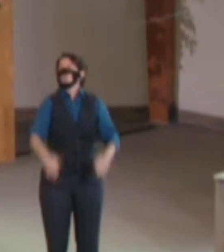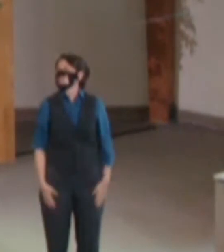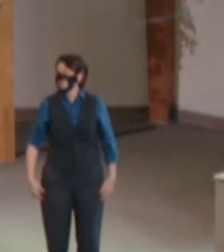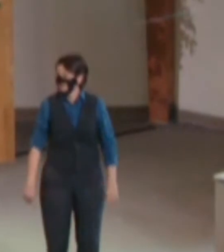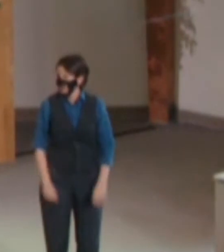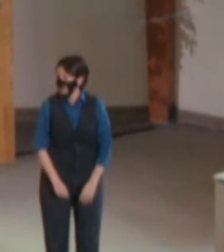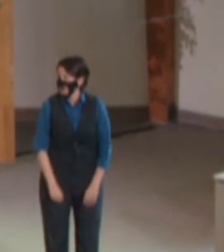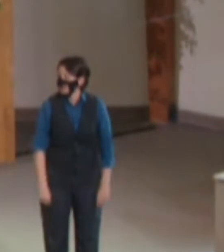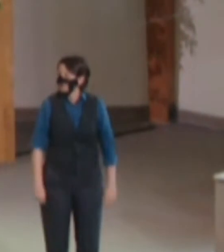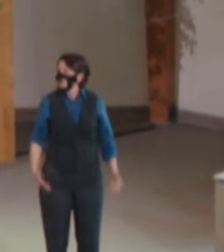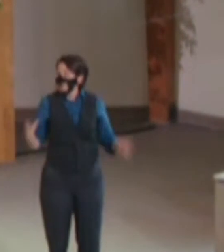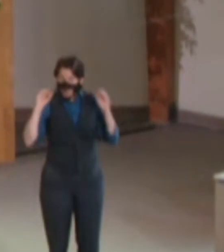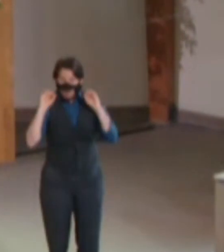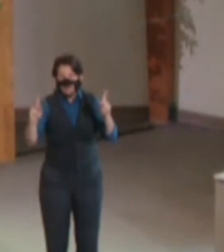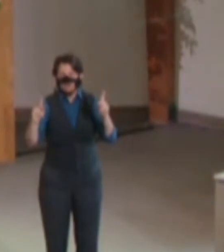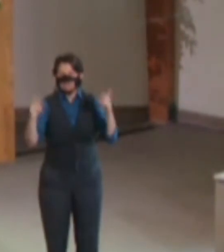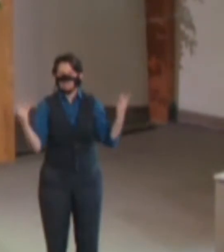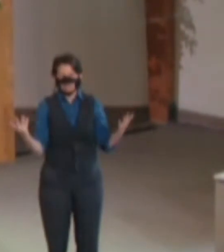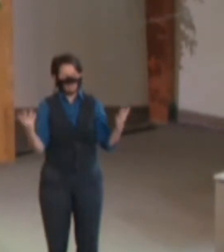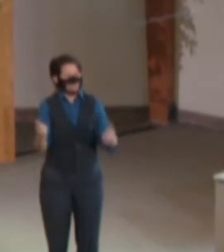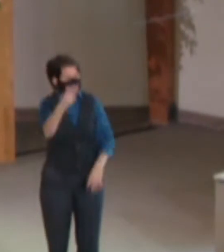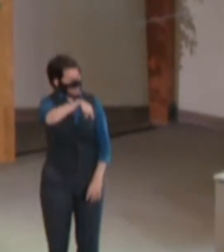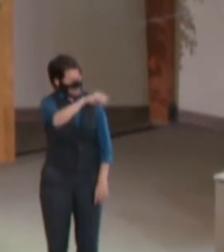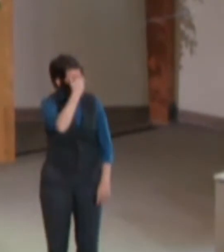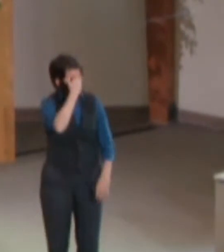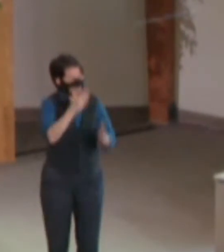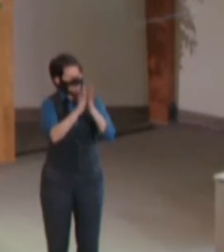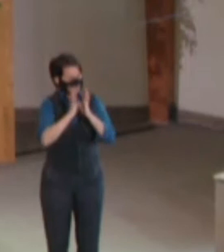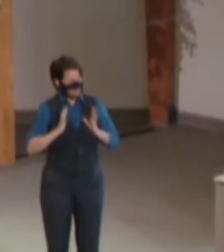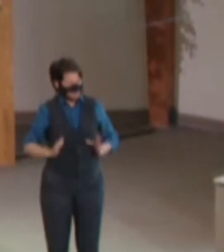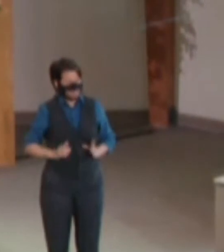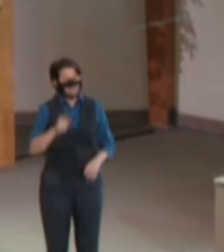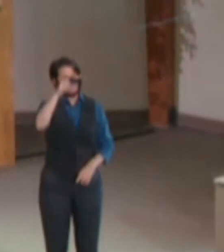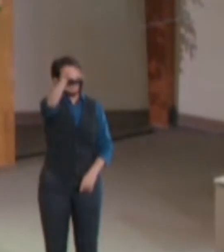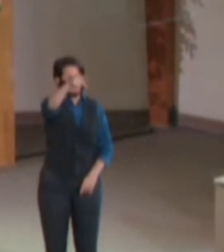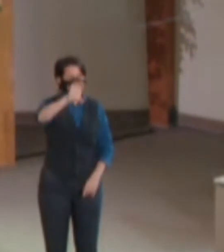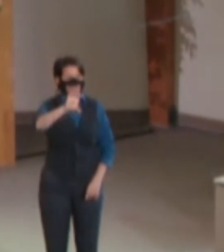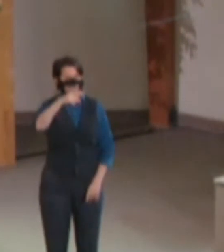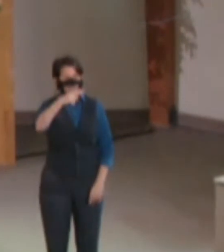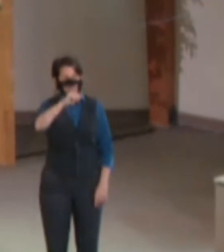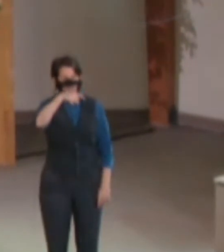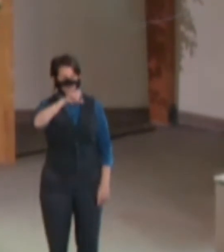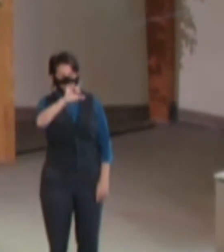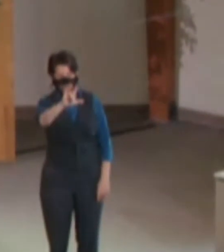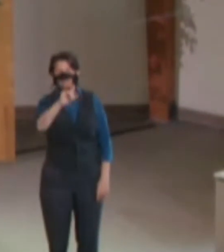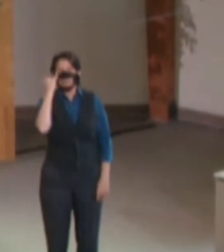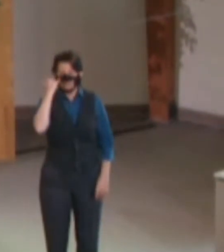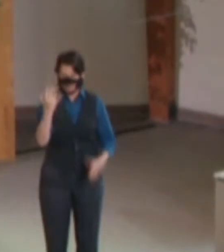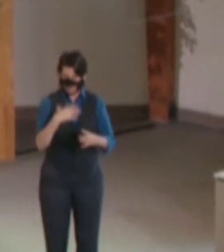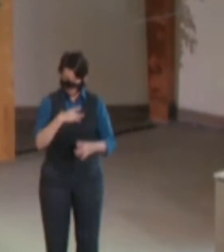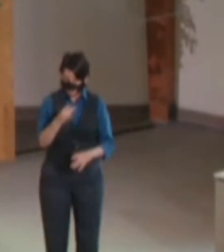All right. So, you know, prayer chaplains are going to be in the chapel, so if you're feeling like you'd like to have